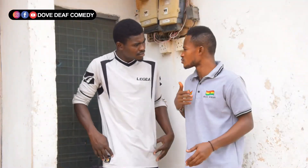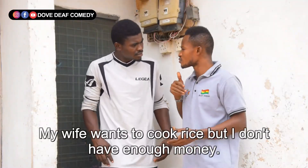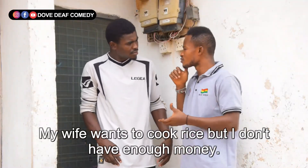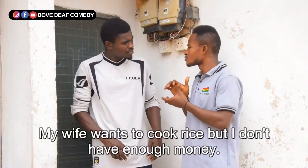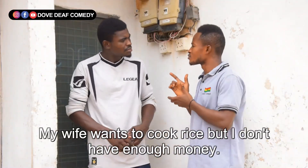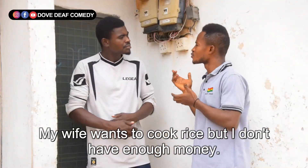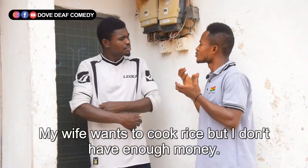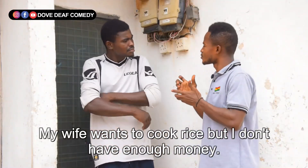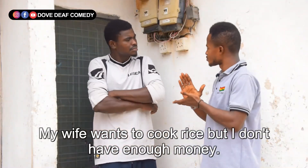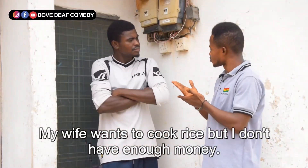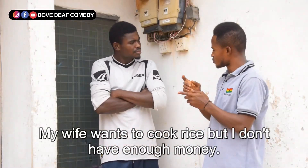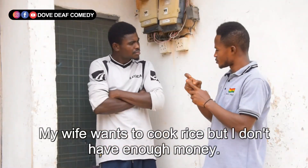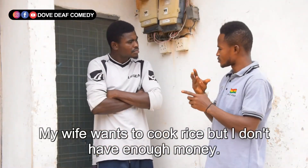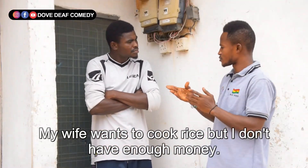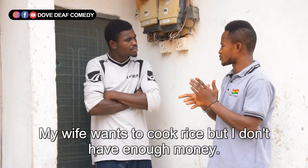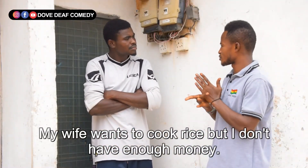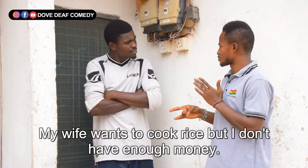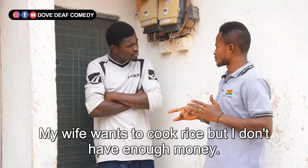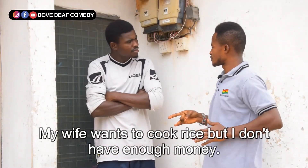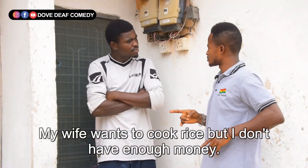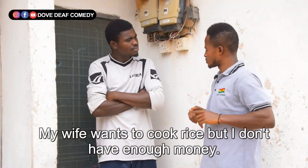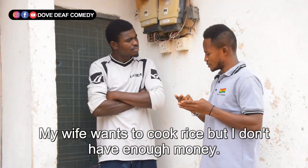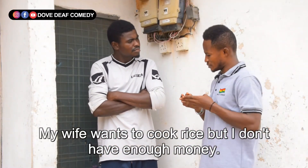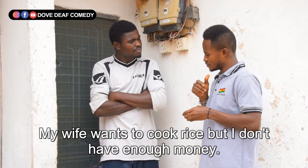My wife wants to cook rice, but I don't have enough money.